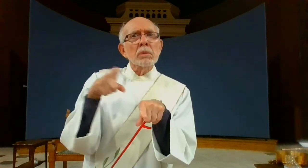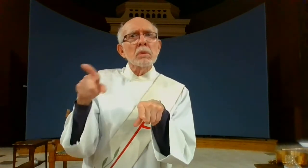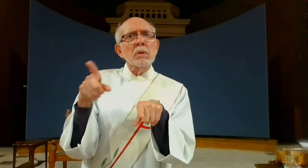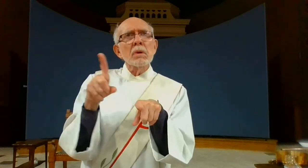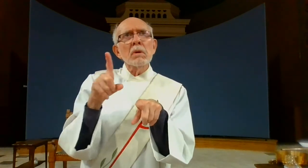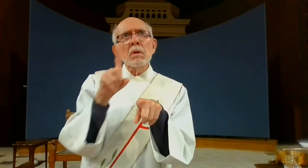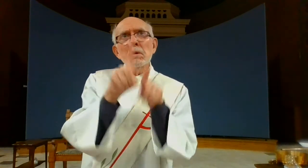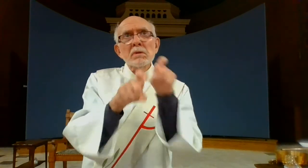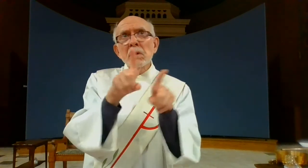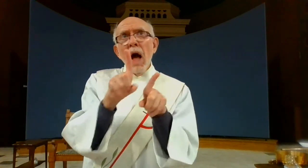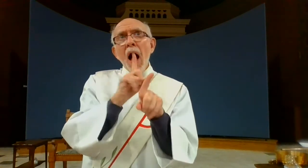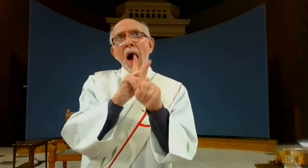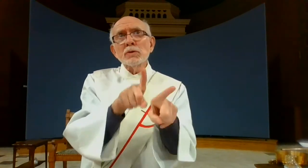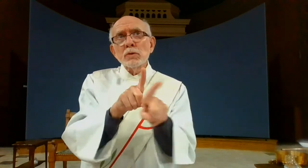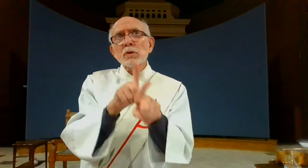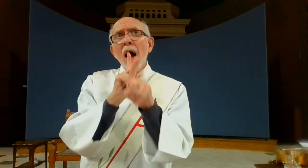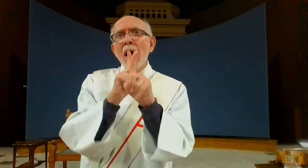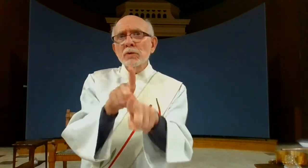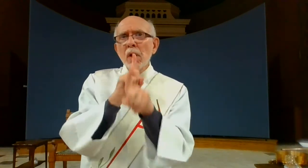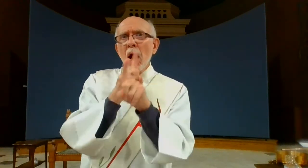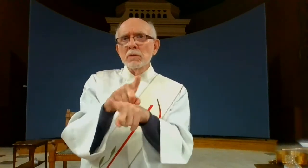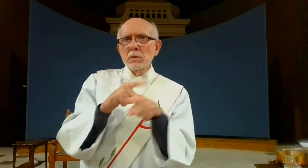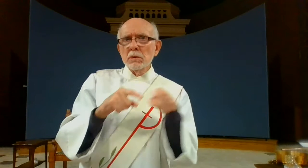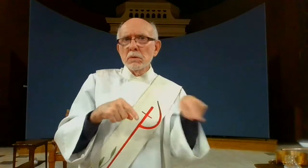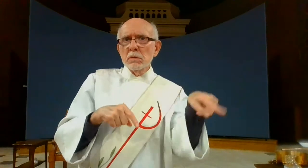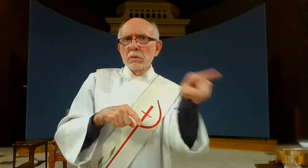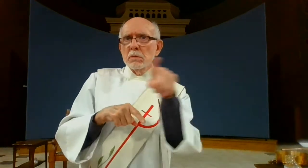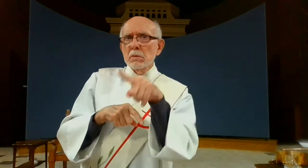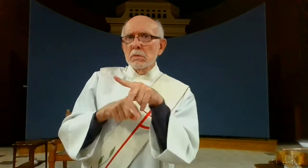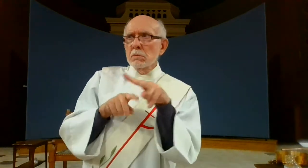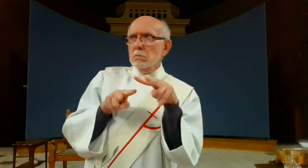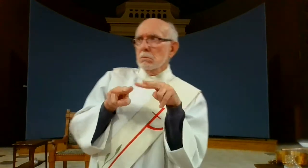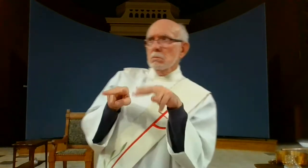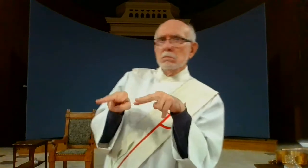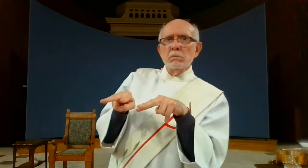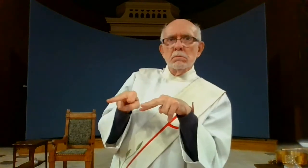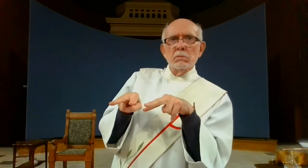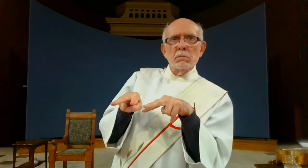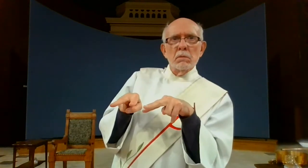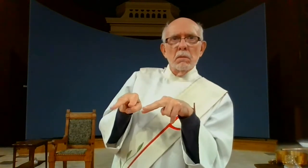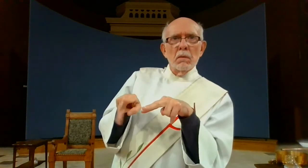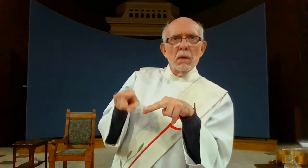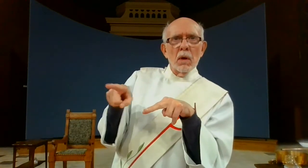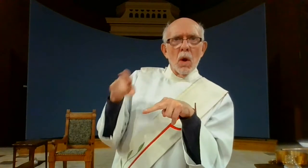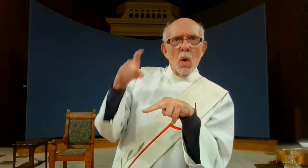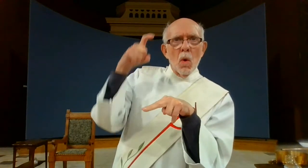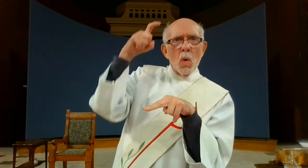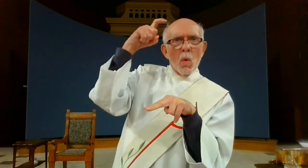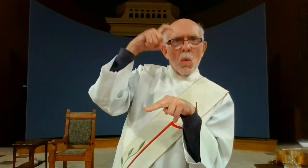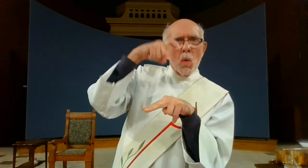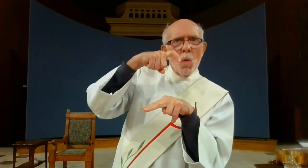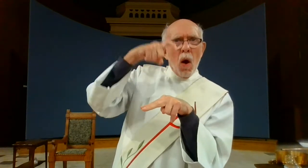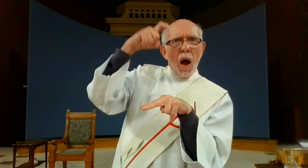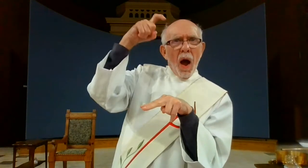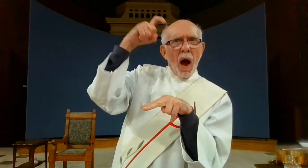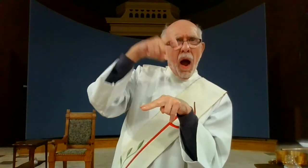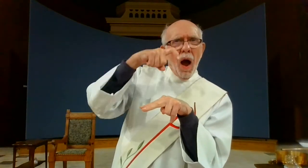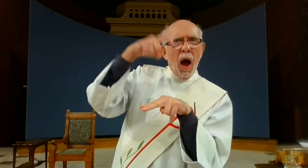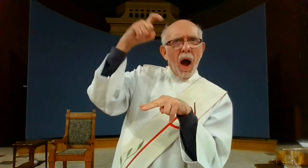but at the same time, when the teachers asked questions of him, he had answers for them, and they saw that he